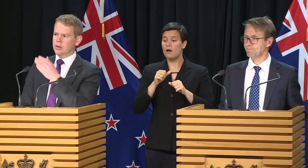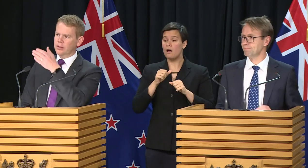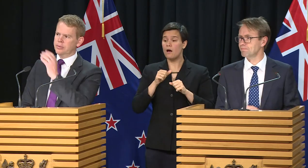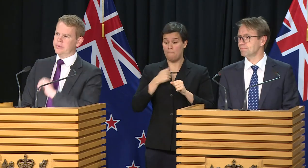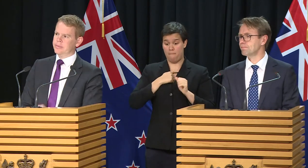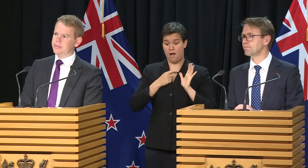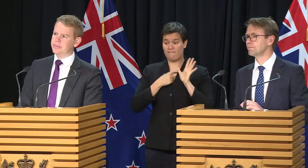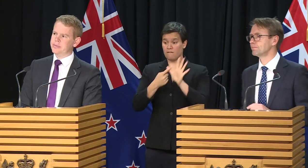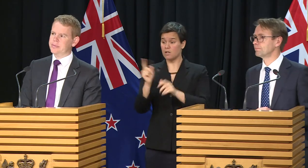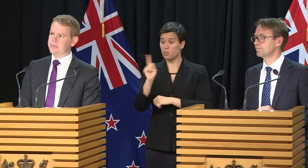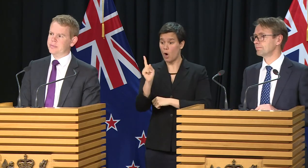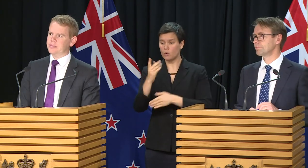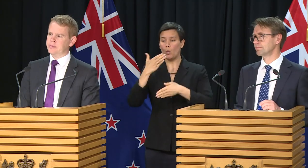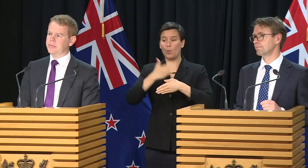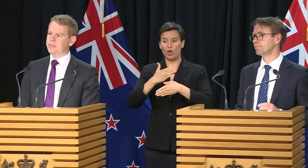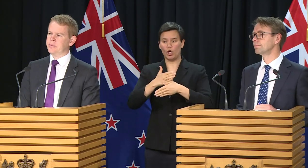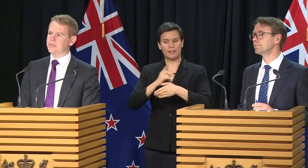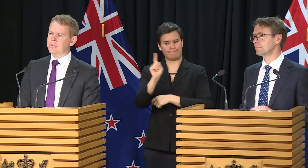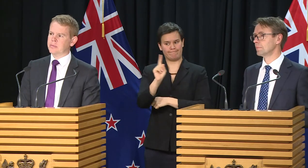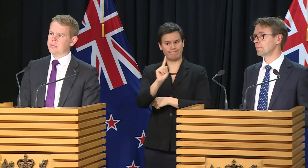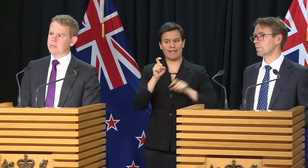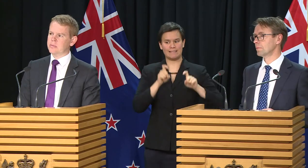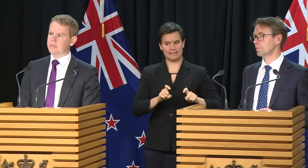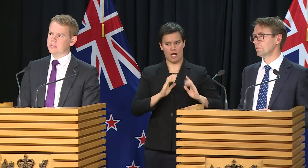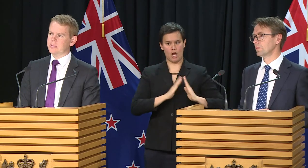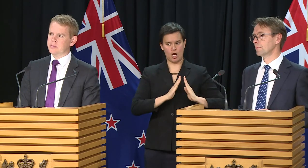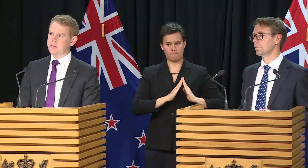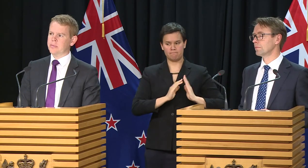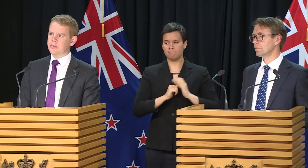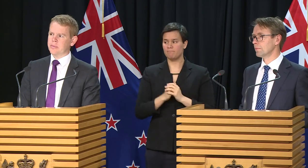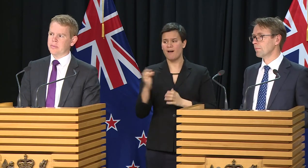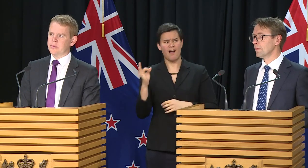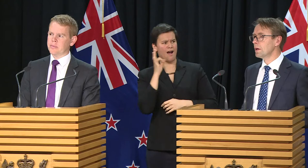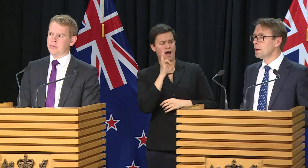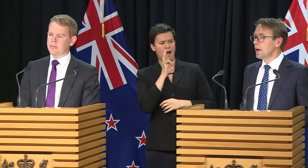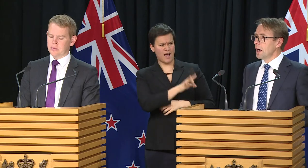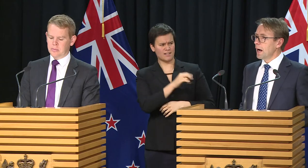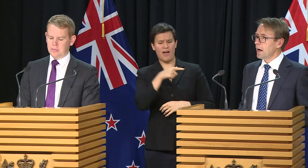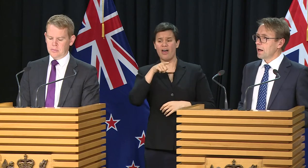Why is that worker self-isolating at home and not in a facility?